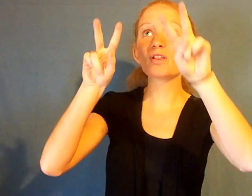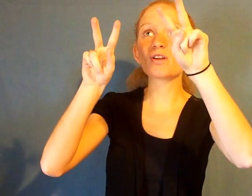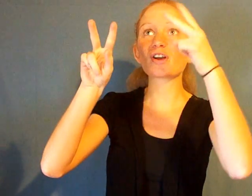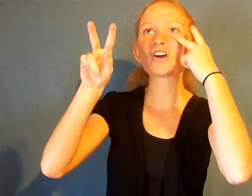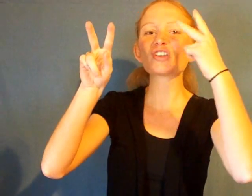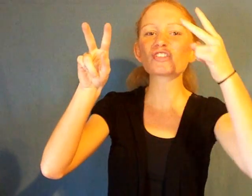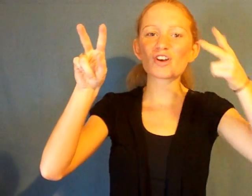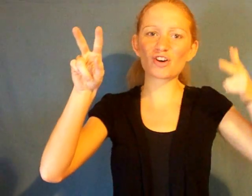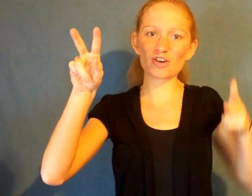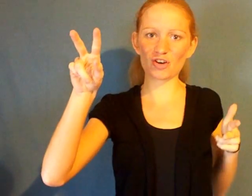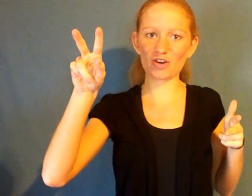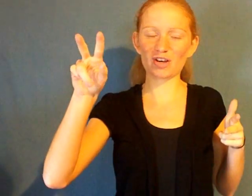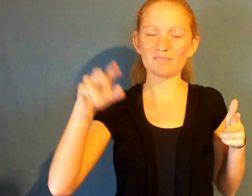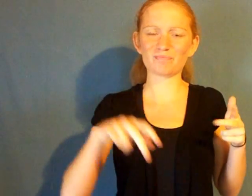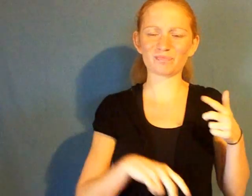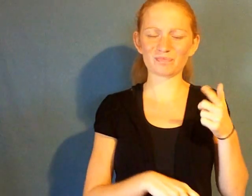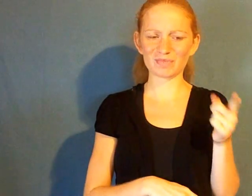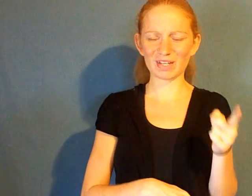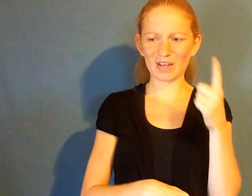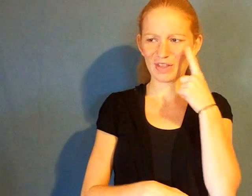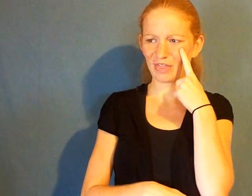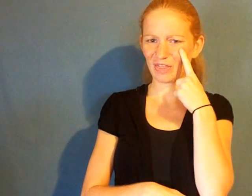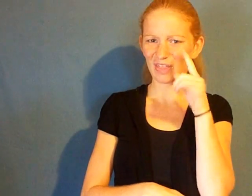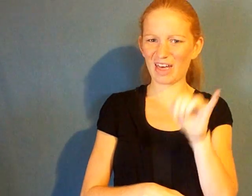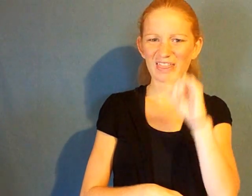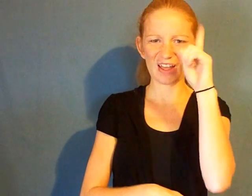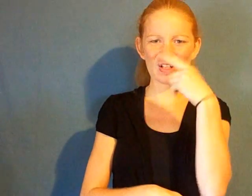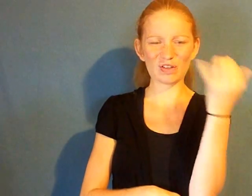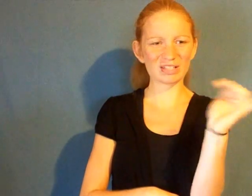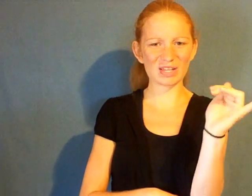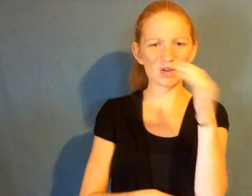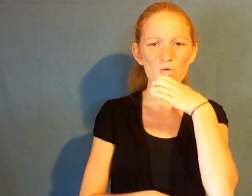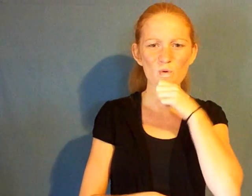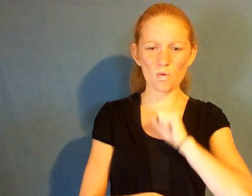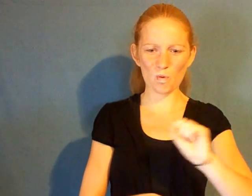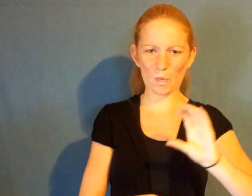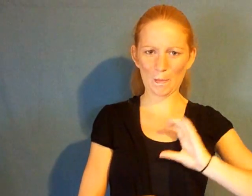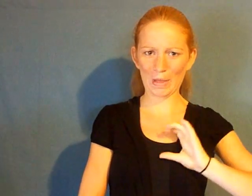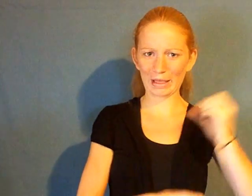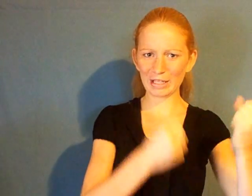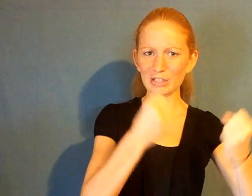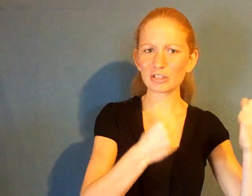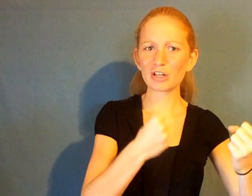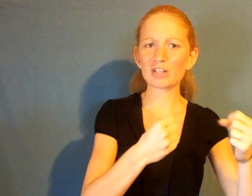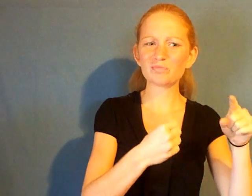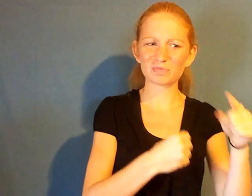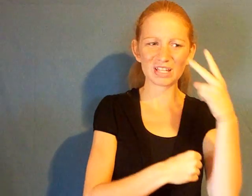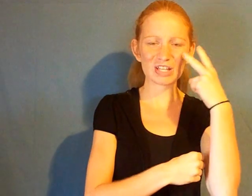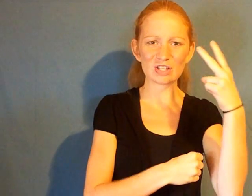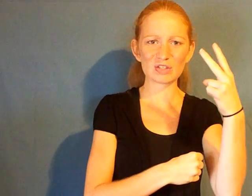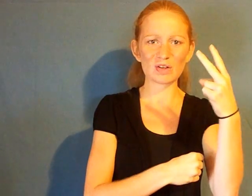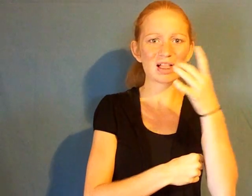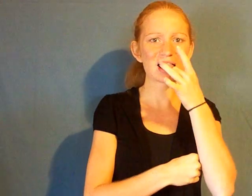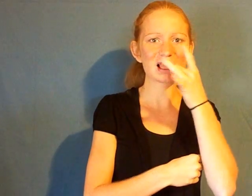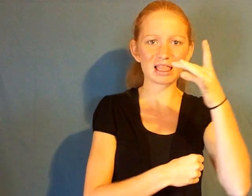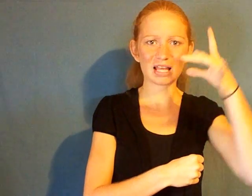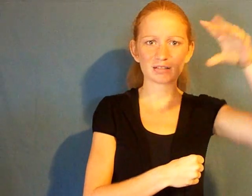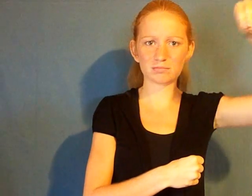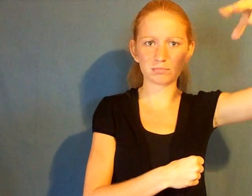thought, that looks like an old police car. And he saw lights on it. And pretty soon the guy was like trying to pull